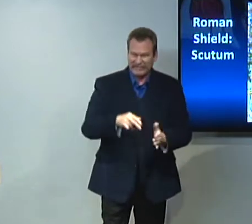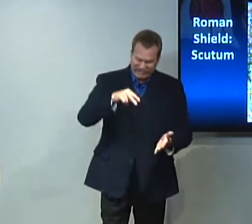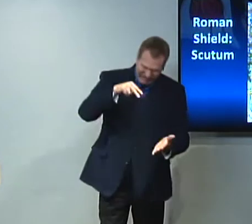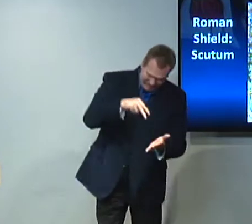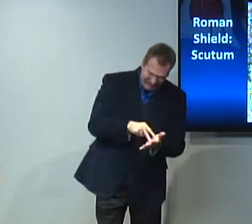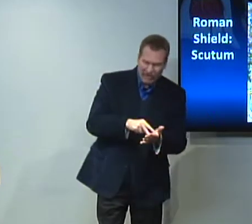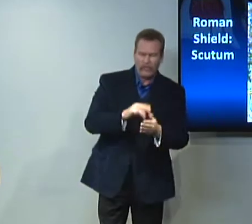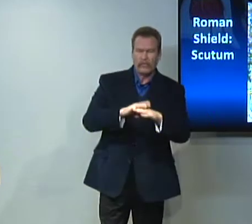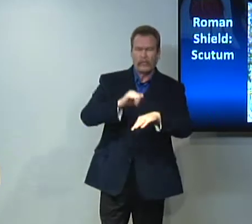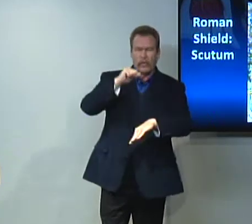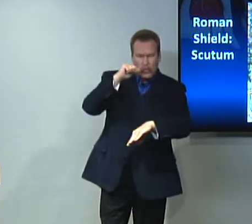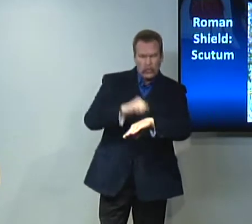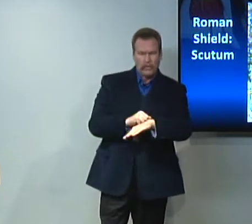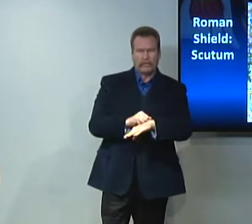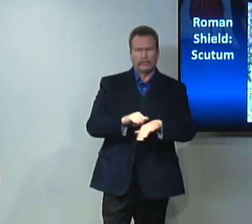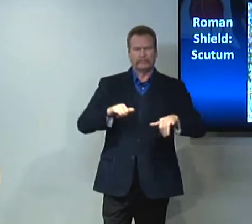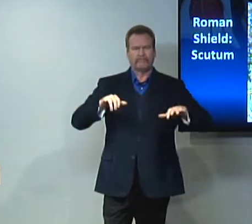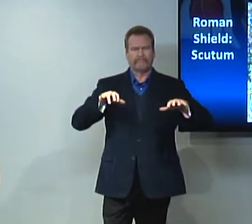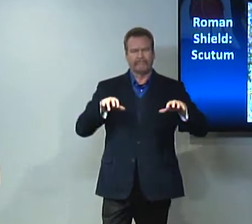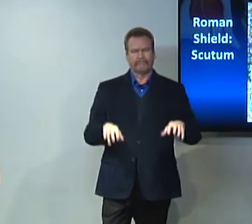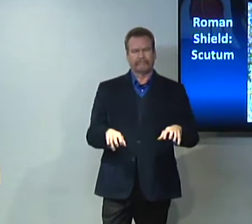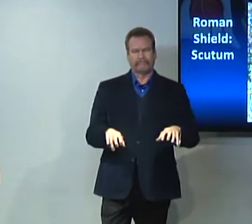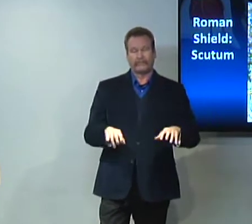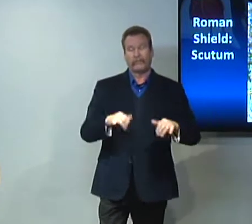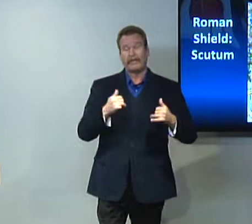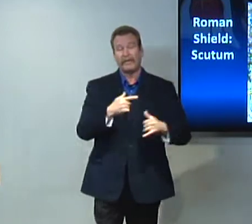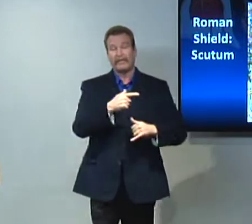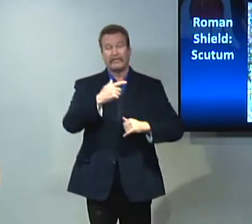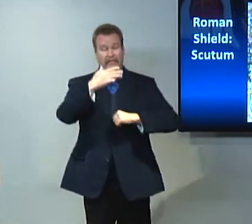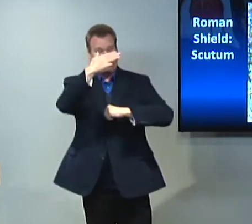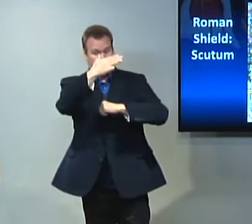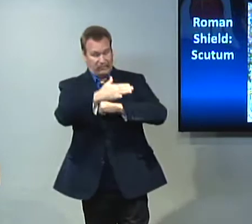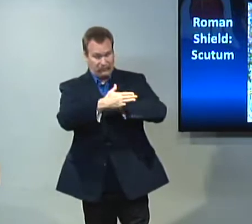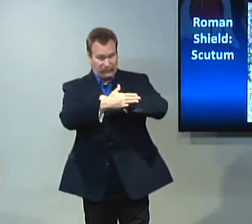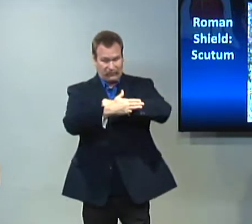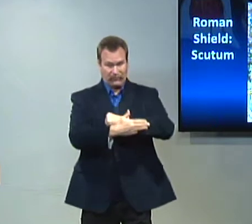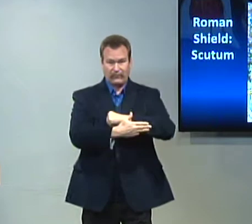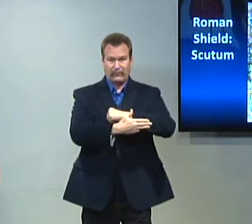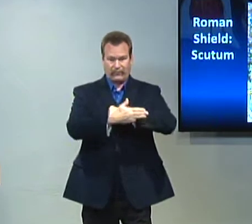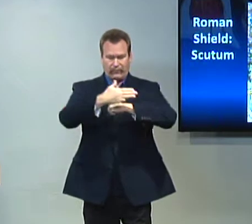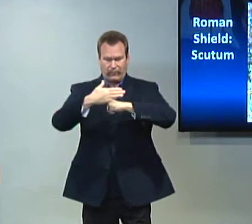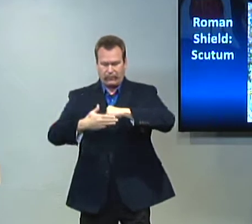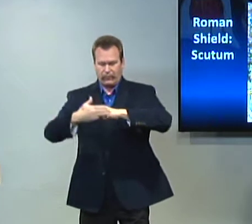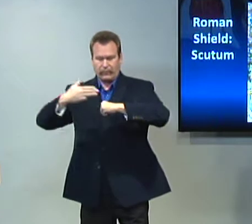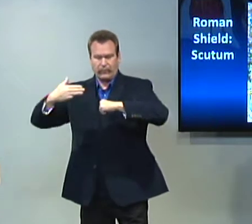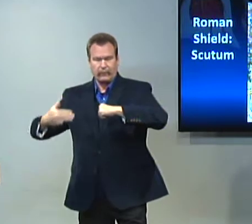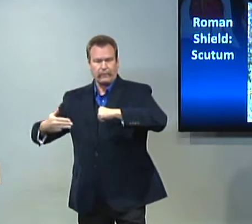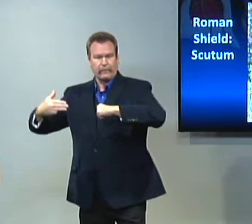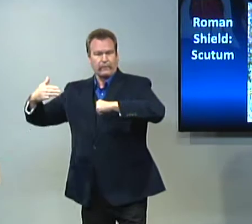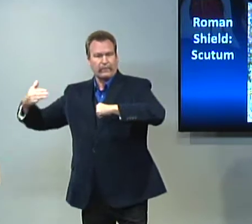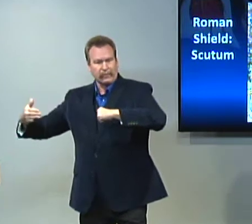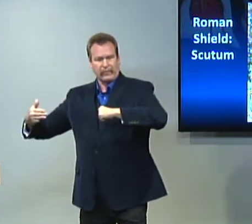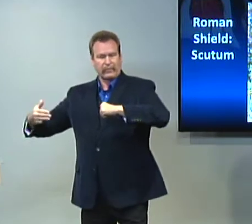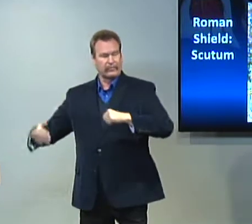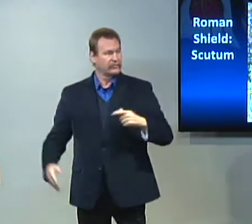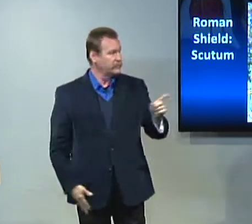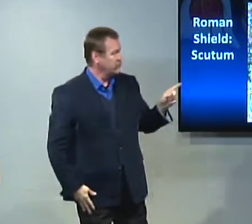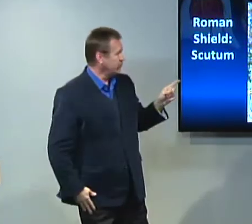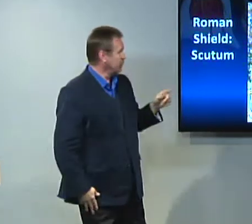feet have these shoes on, and you are like a stone. You are implanted in that place. You are grounded.